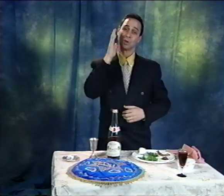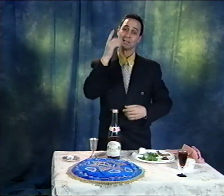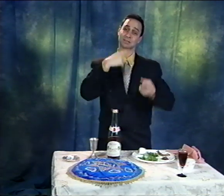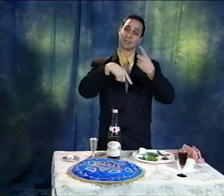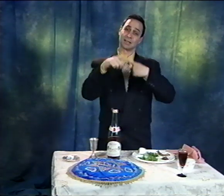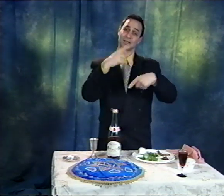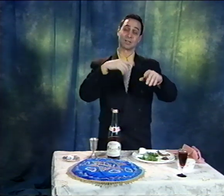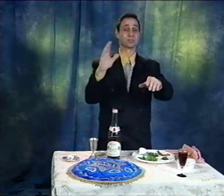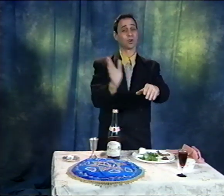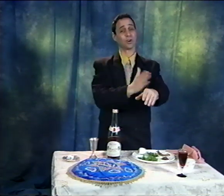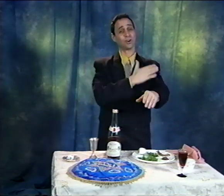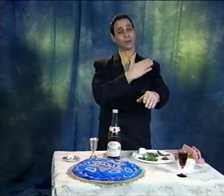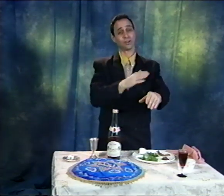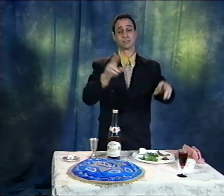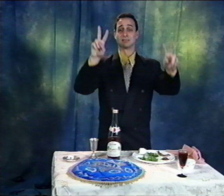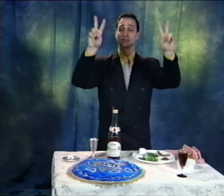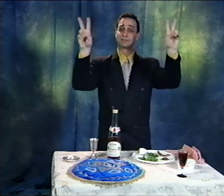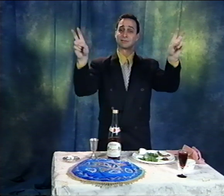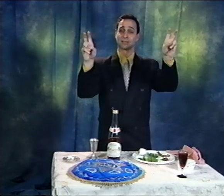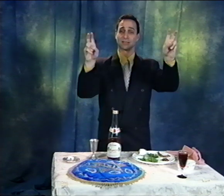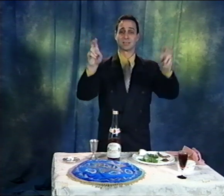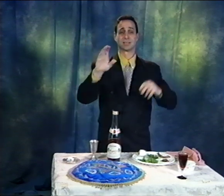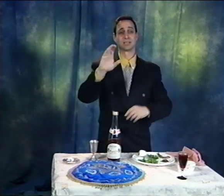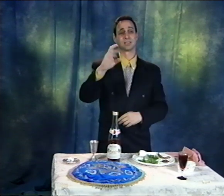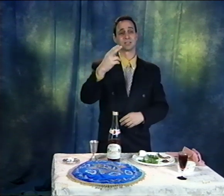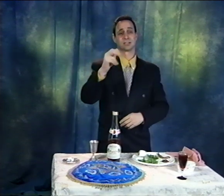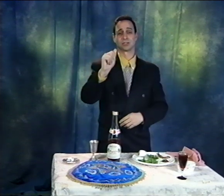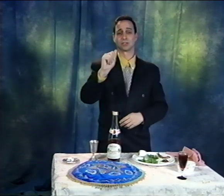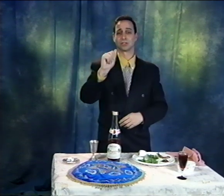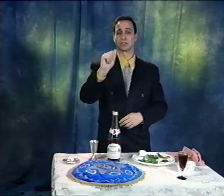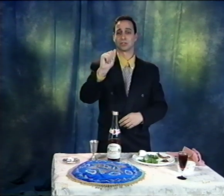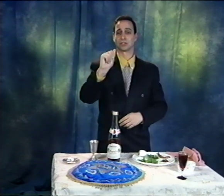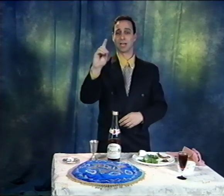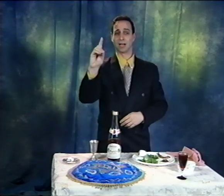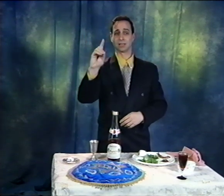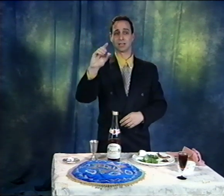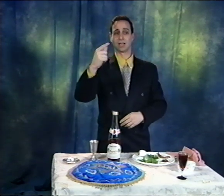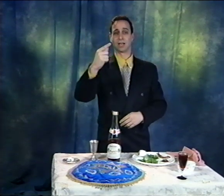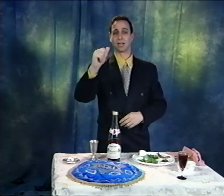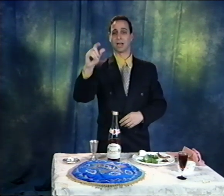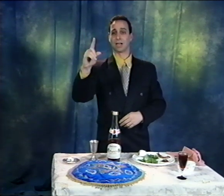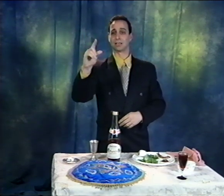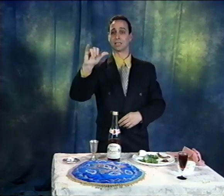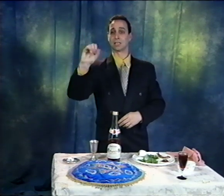Now, we're going to sing a song called Had Gad Yah.